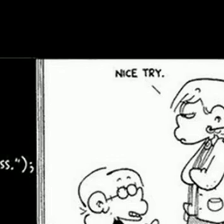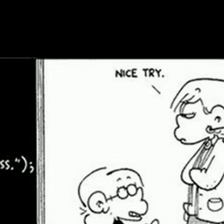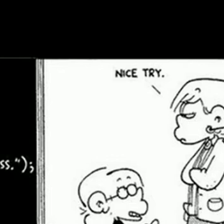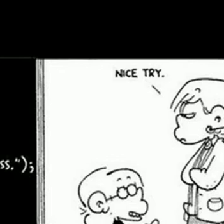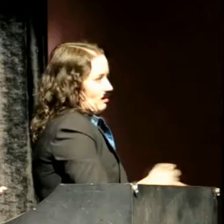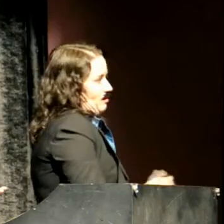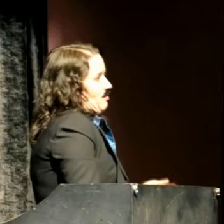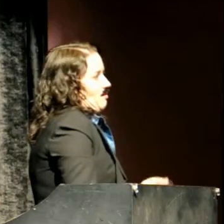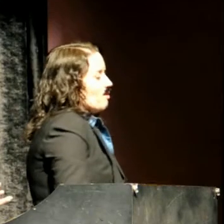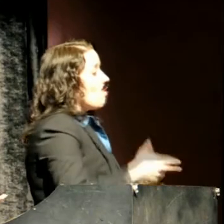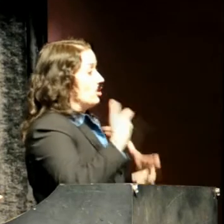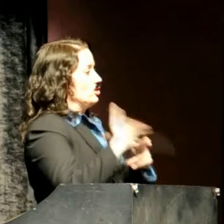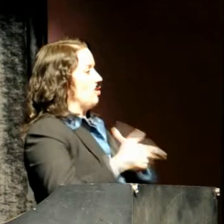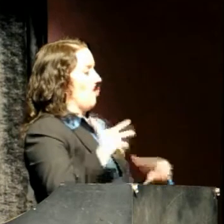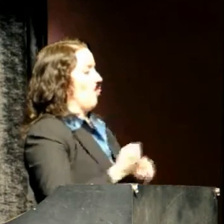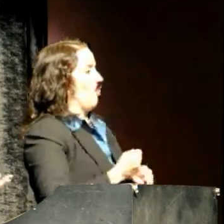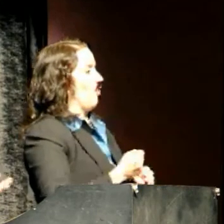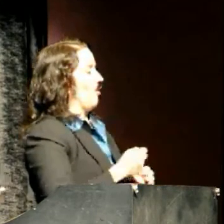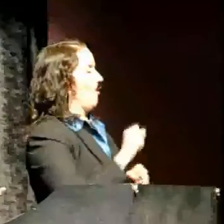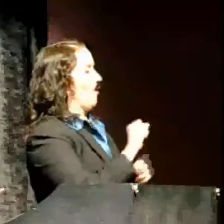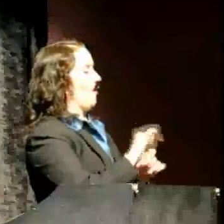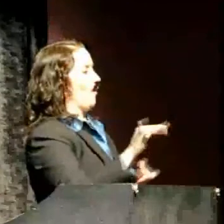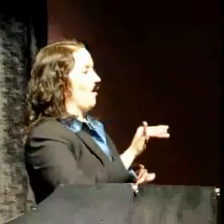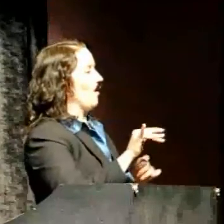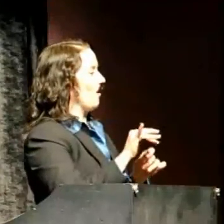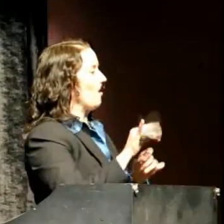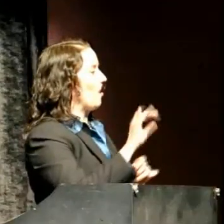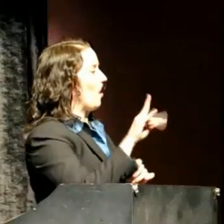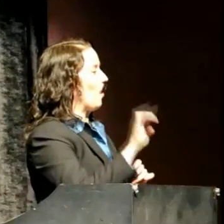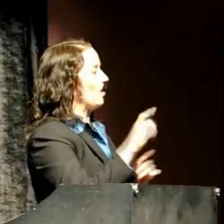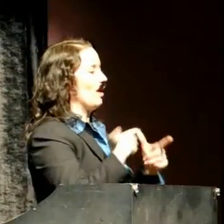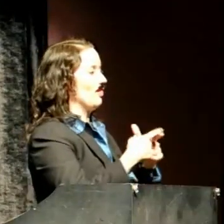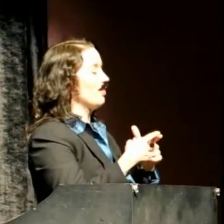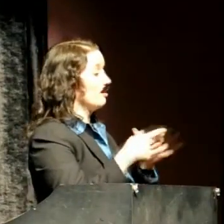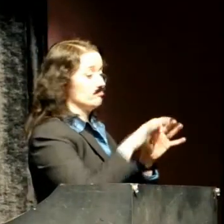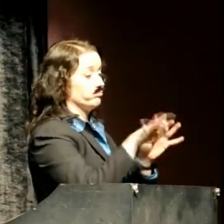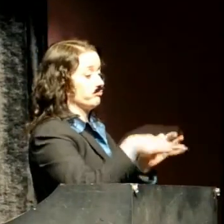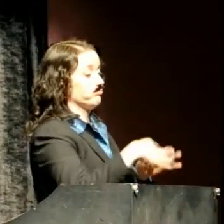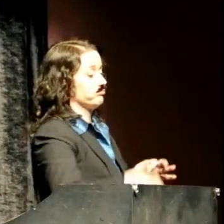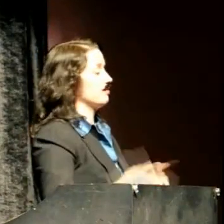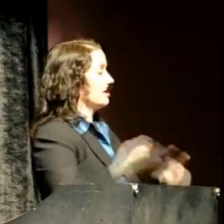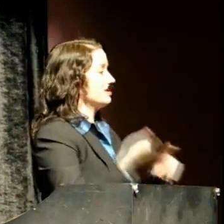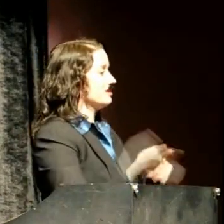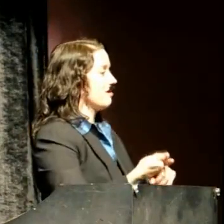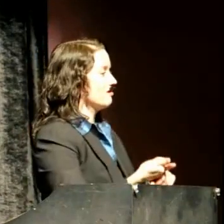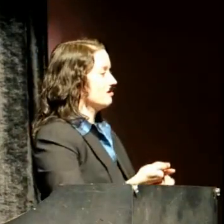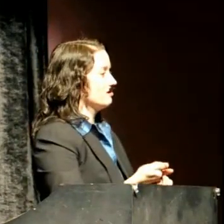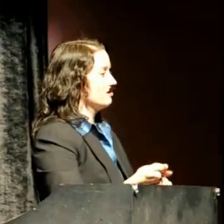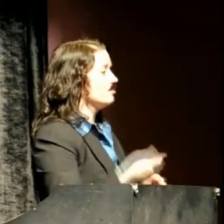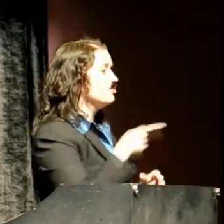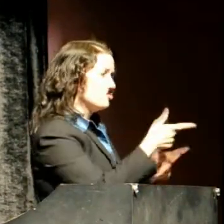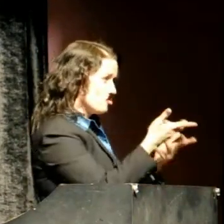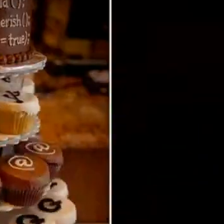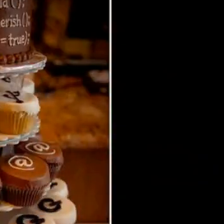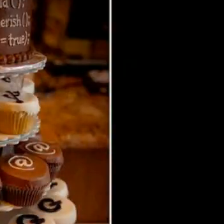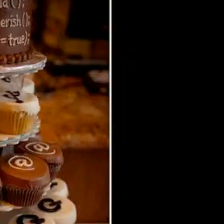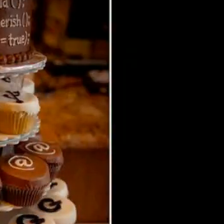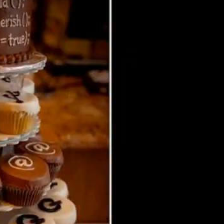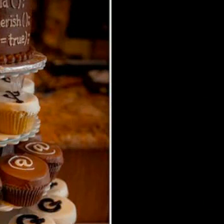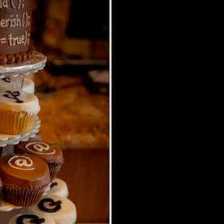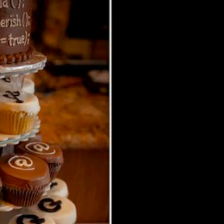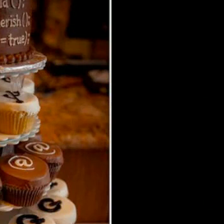and write codes and do the same thing. So what would you rather do, coding or just spend a lot of hours doing something